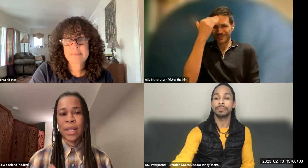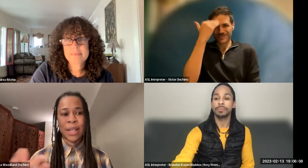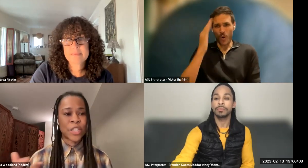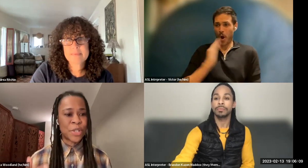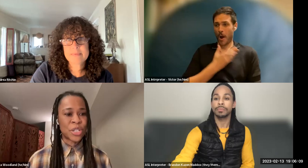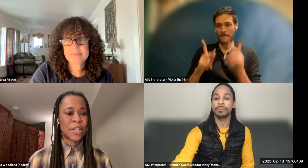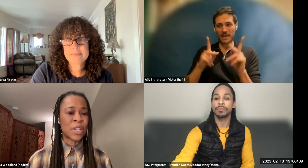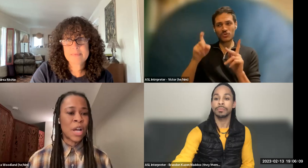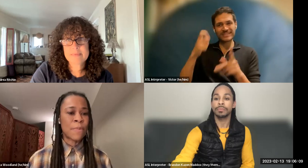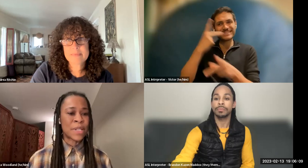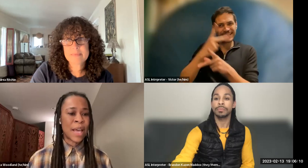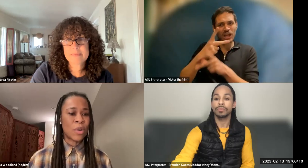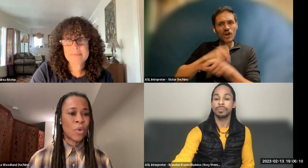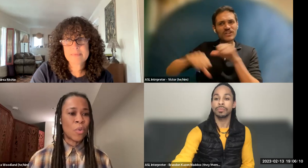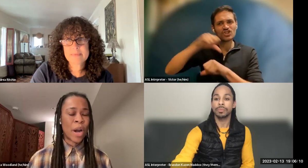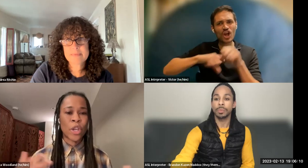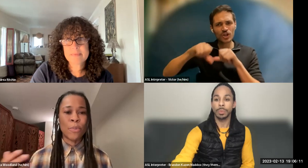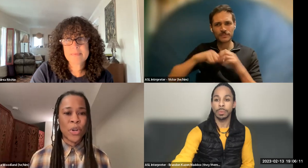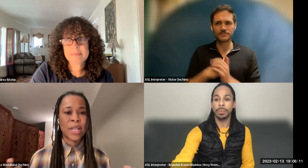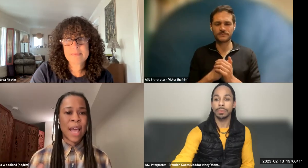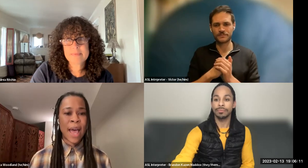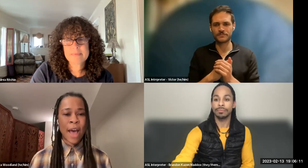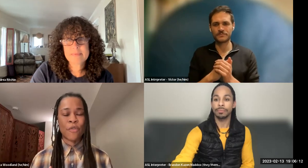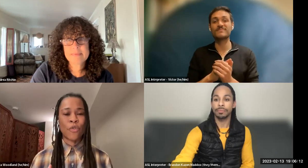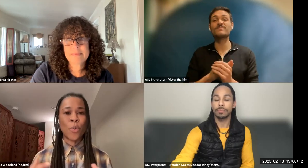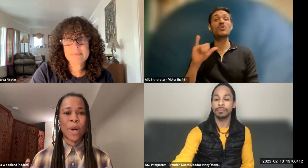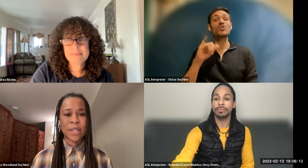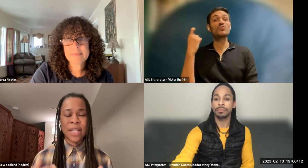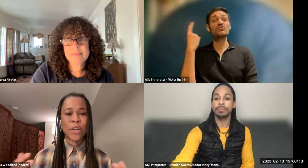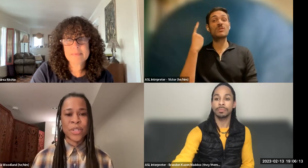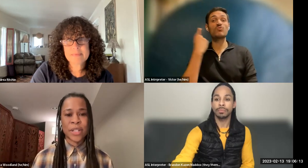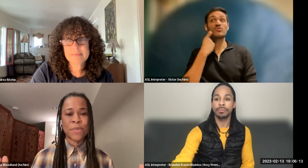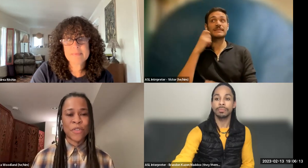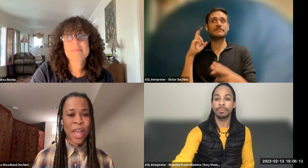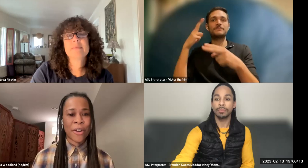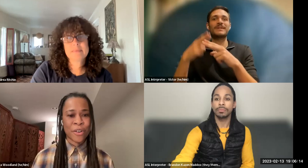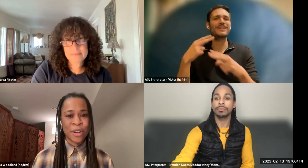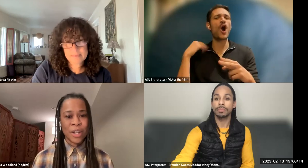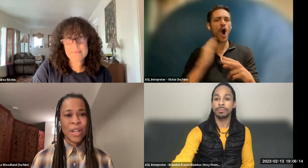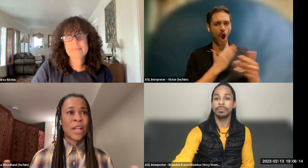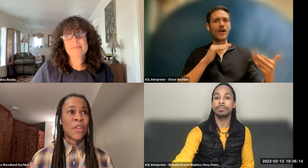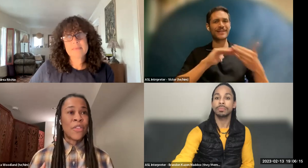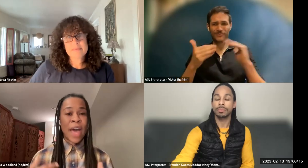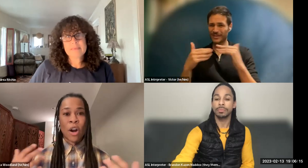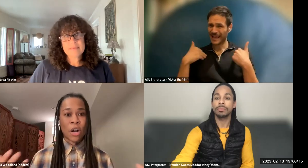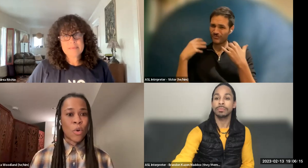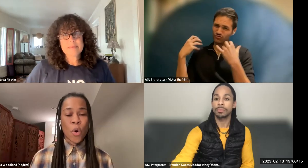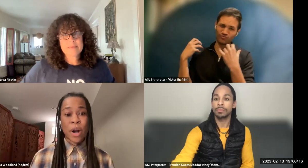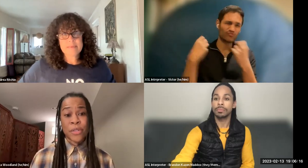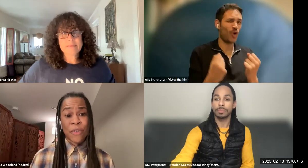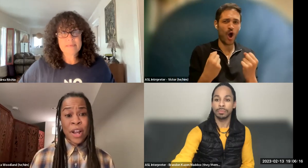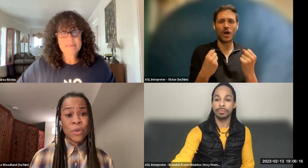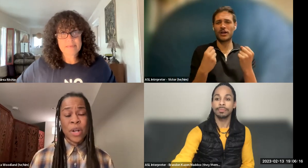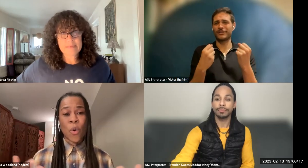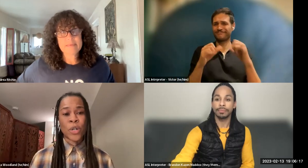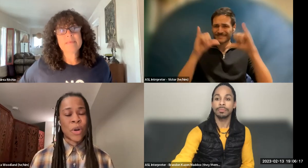about what Leah-Lakshmi just lifted up is that our communities have robust ecosystems of care that are core